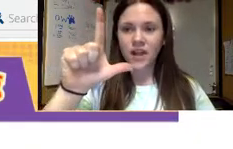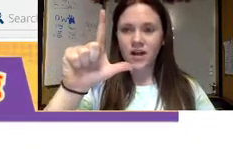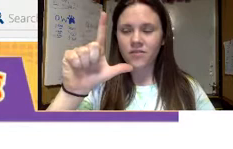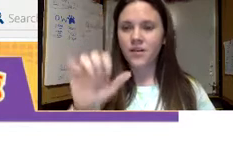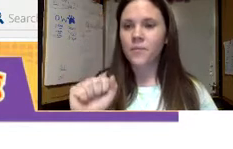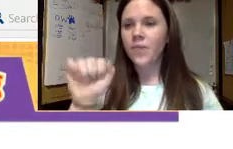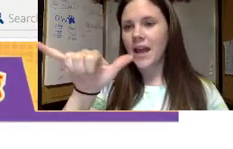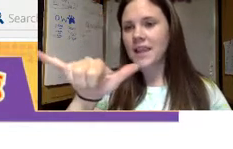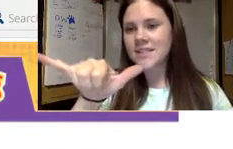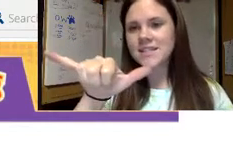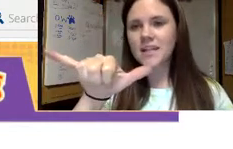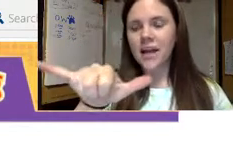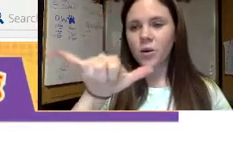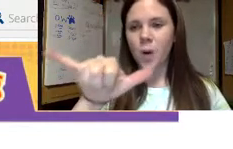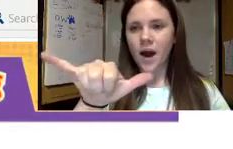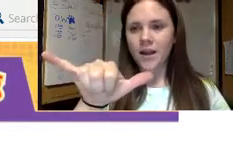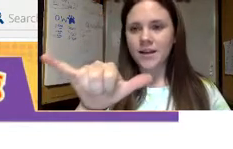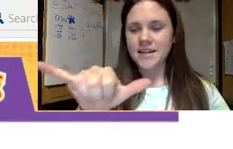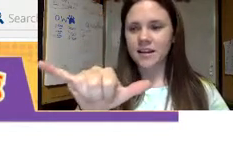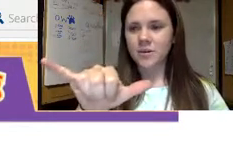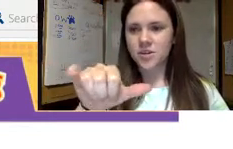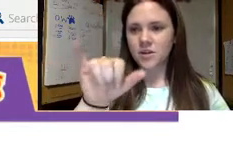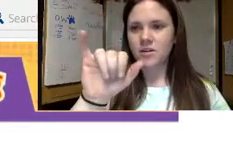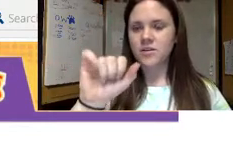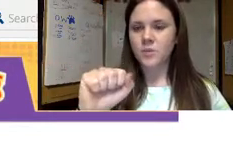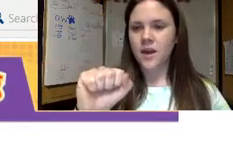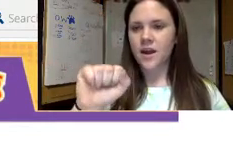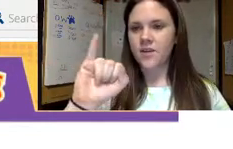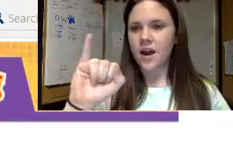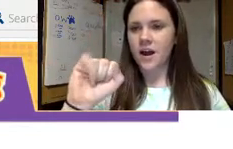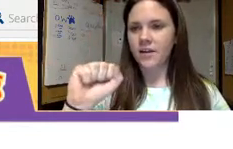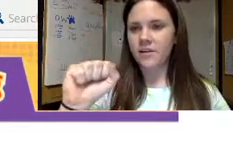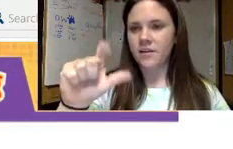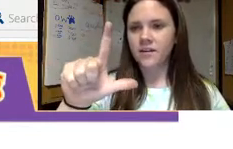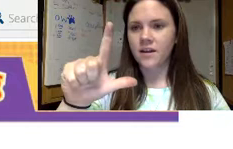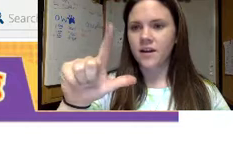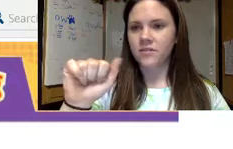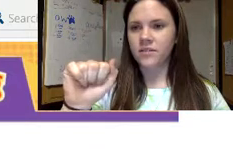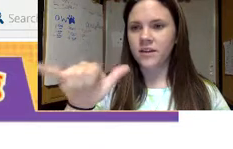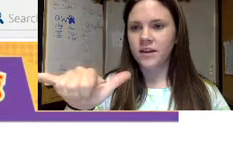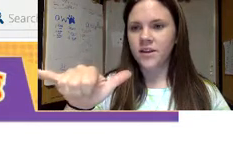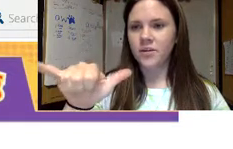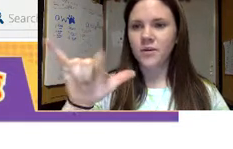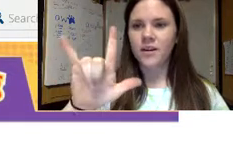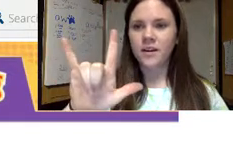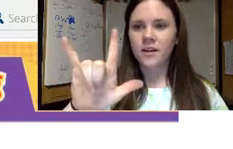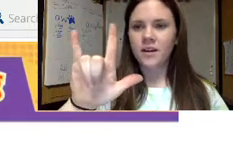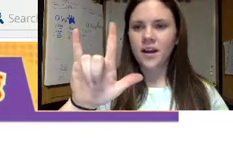for love. And this is the letter Y in sign language. So we have I love